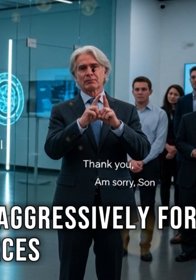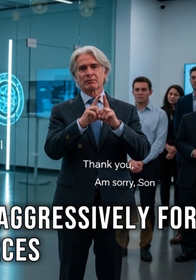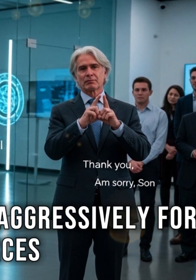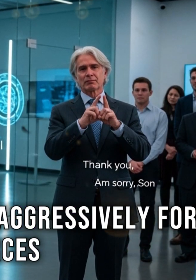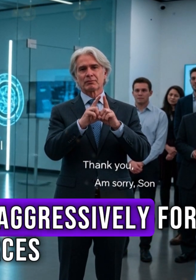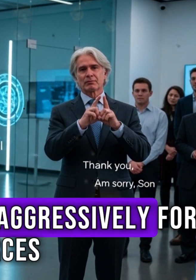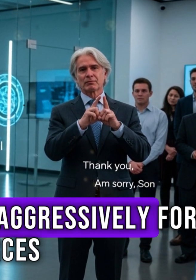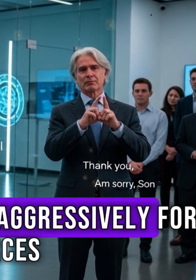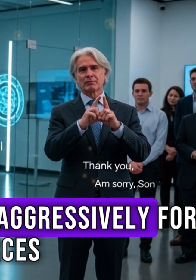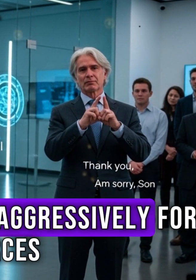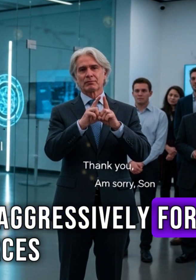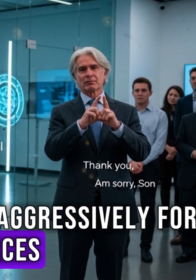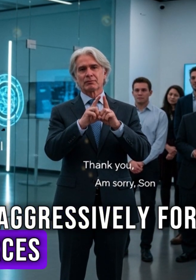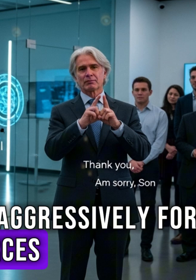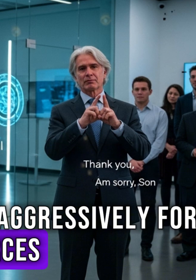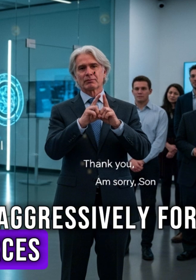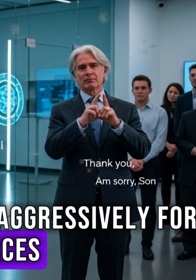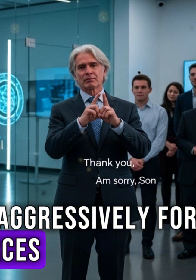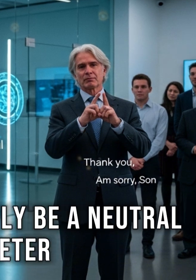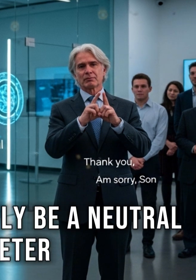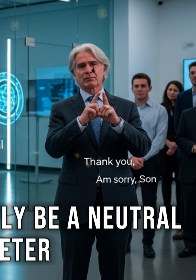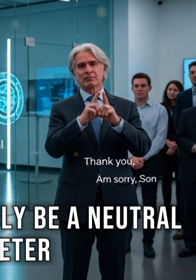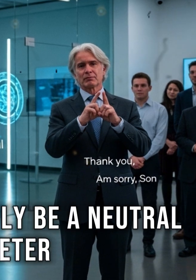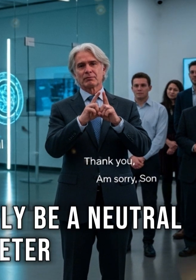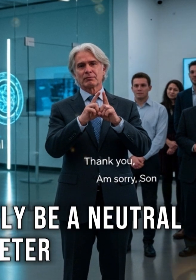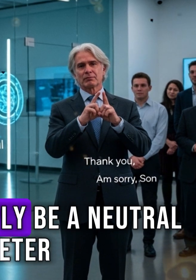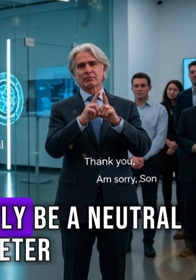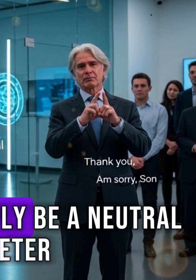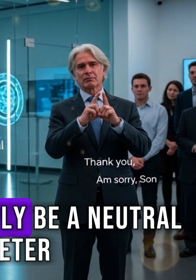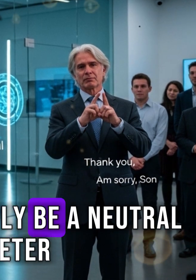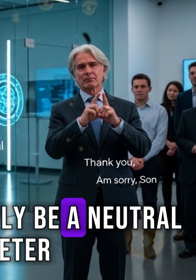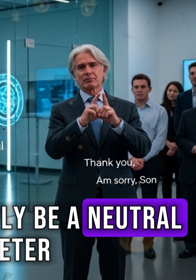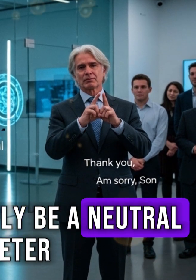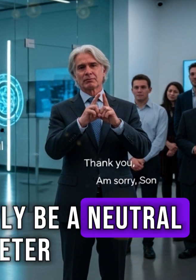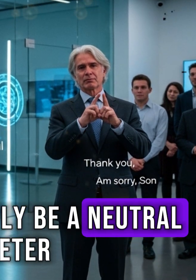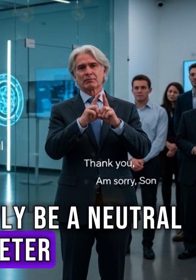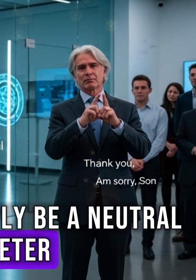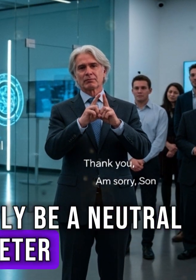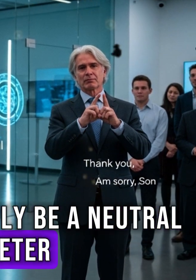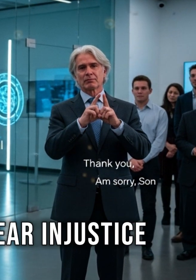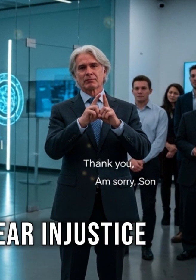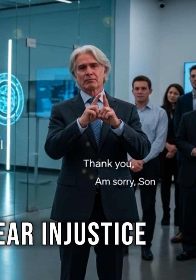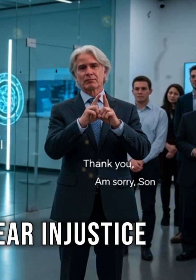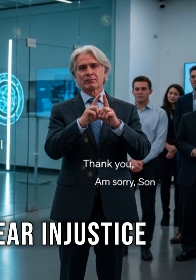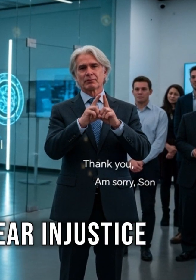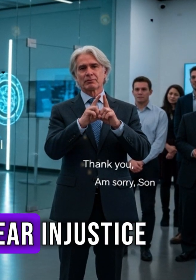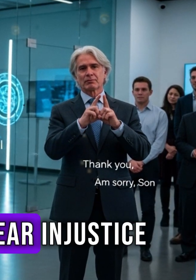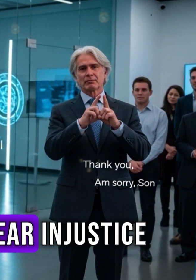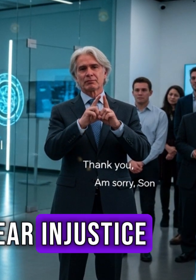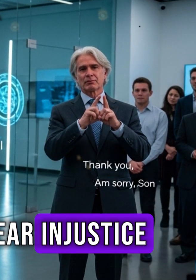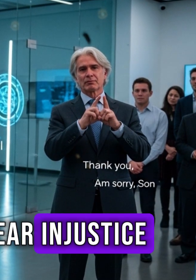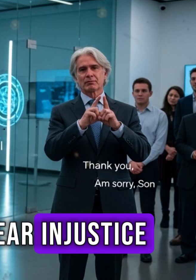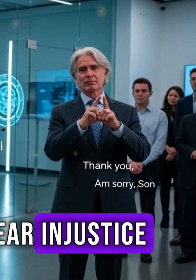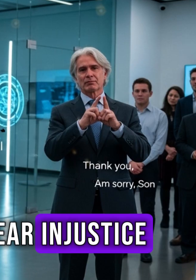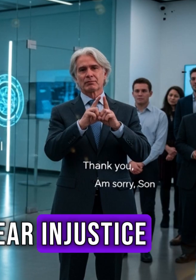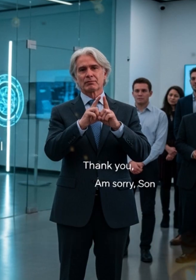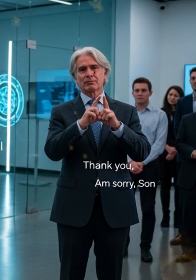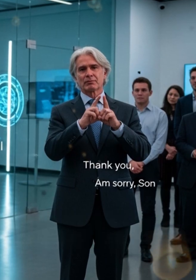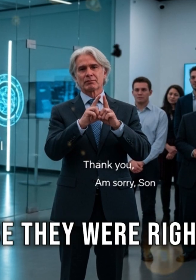advocating too aggressively for resources, or refusing to simply be a neutral interpreter when I saw a clear injustice.